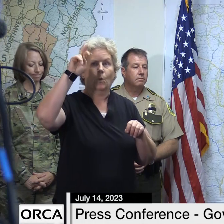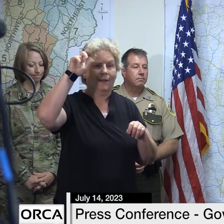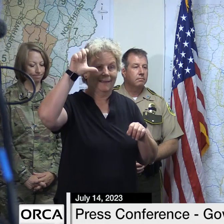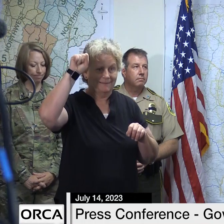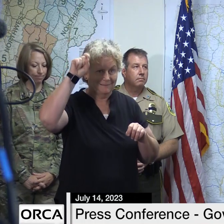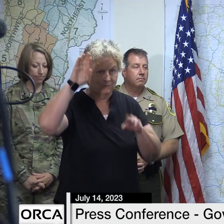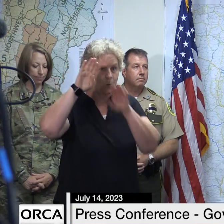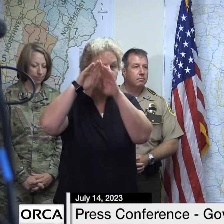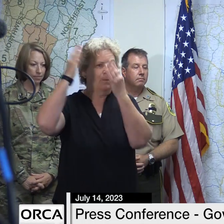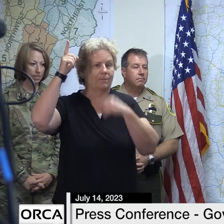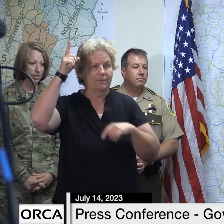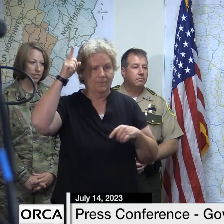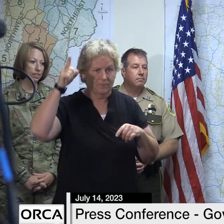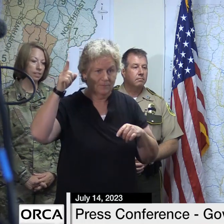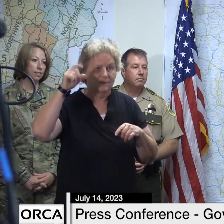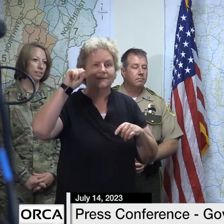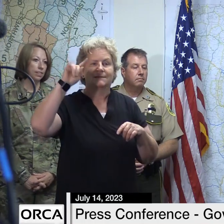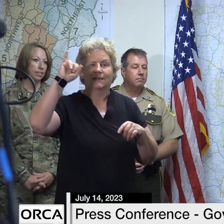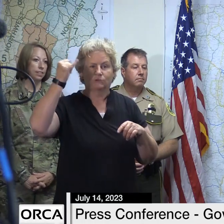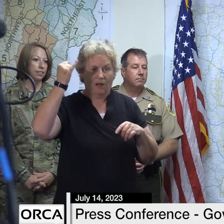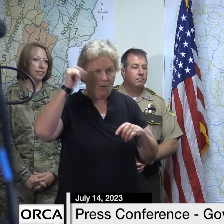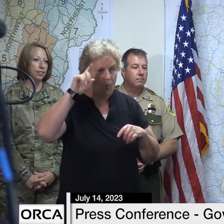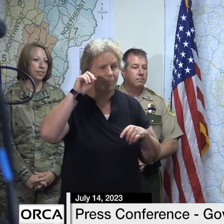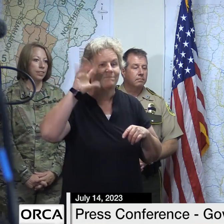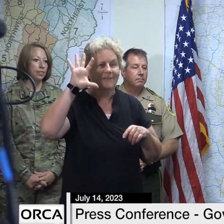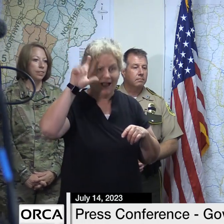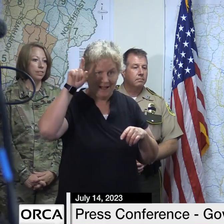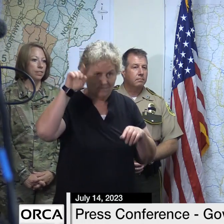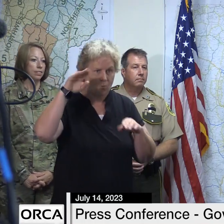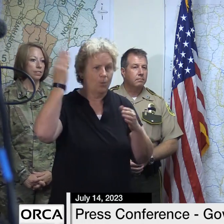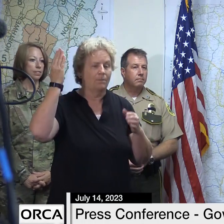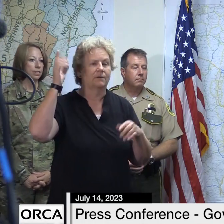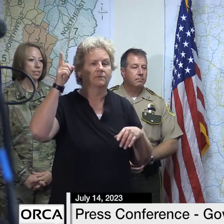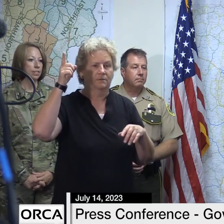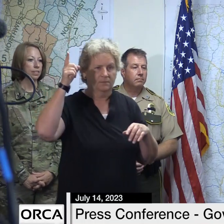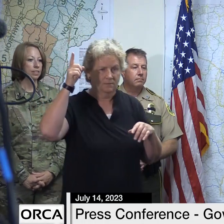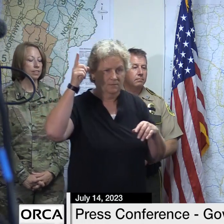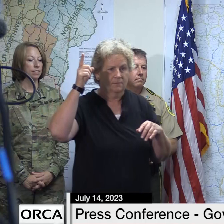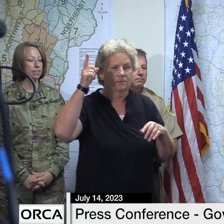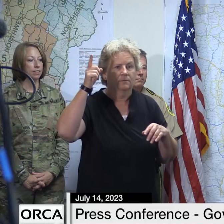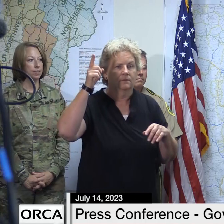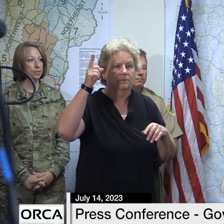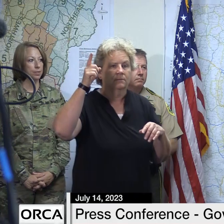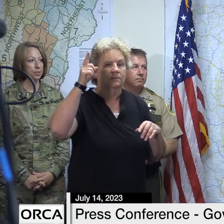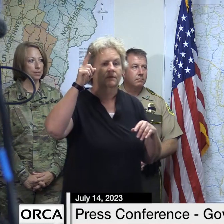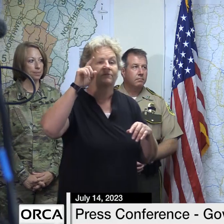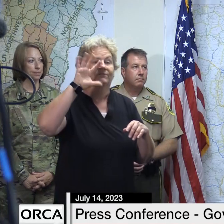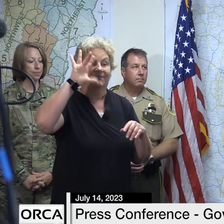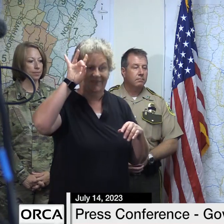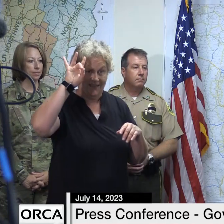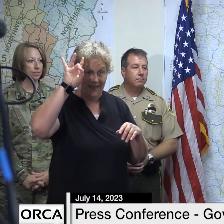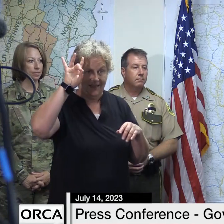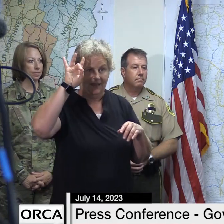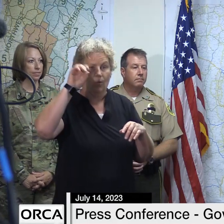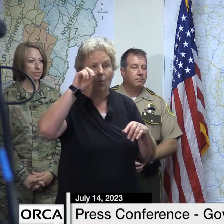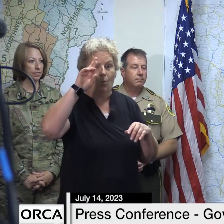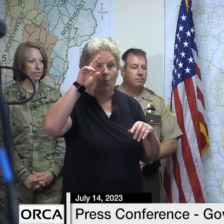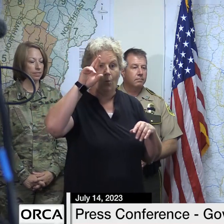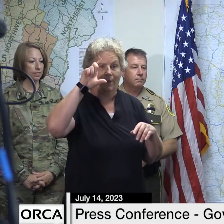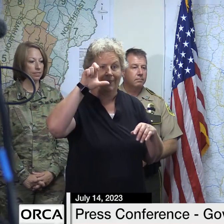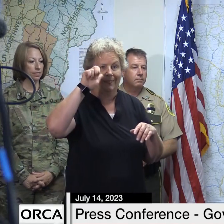Johnsbury. Vermont 105 near Hilliker's Store. Vermont 58, Orleans to